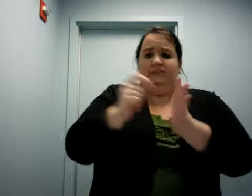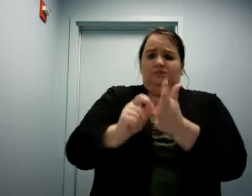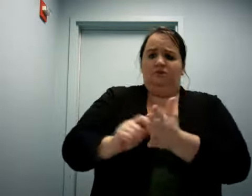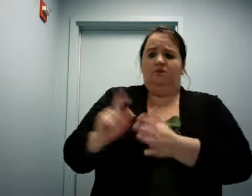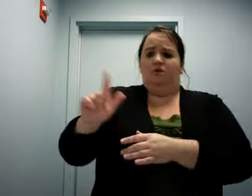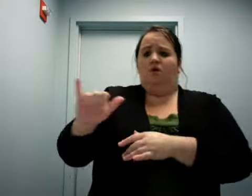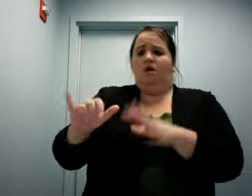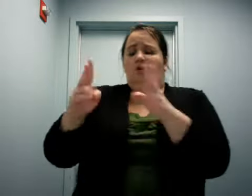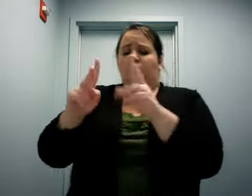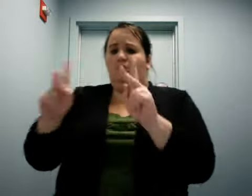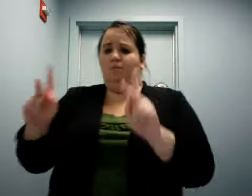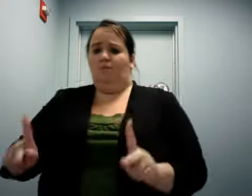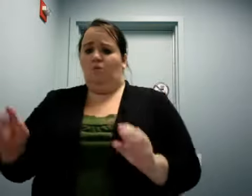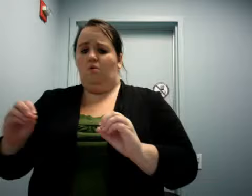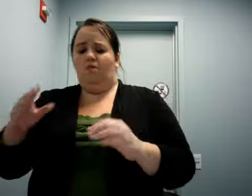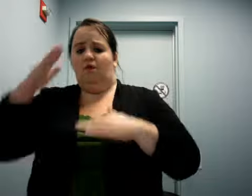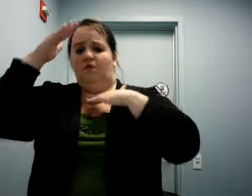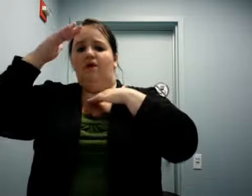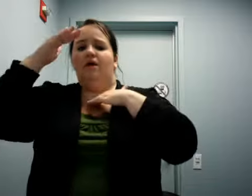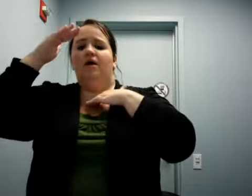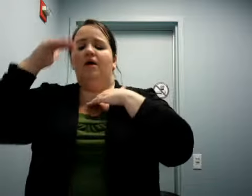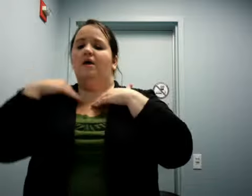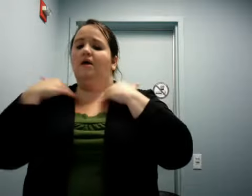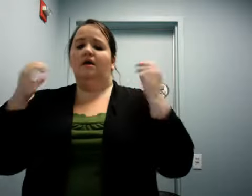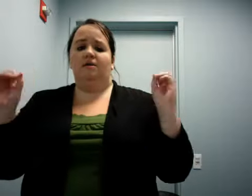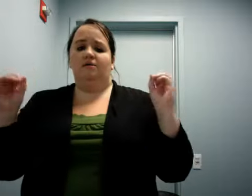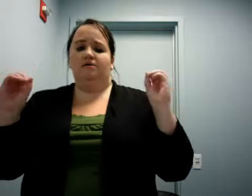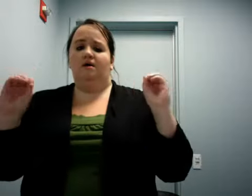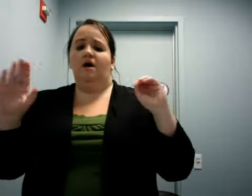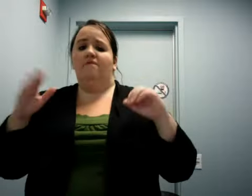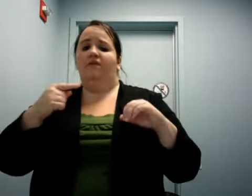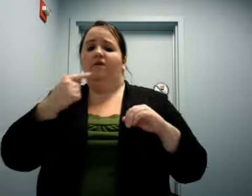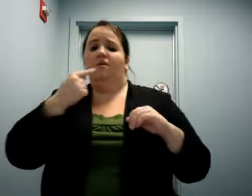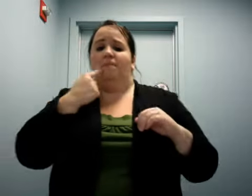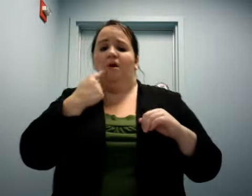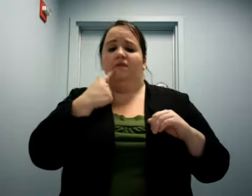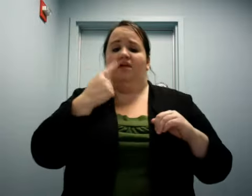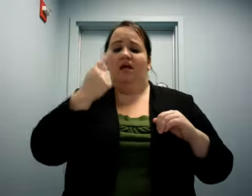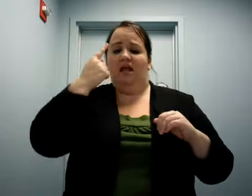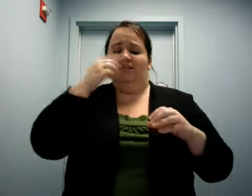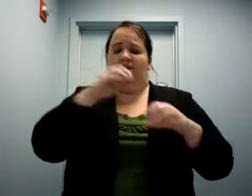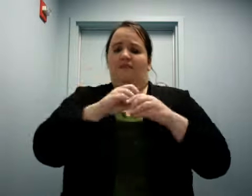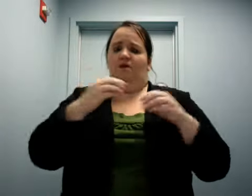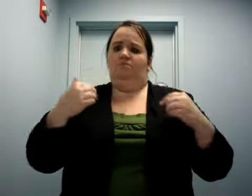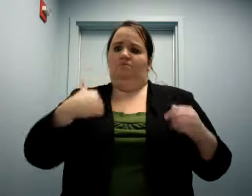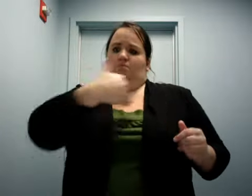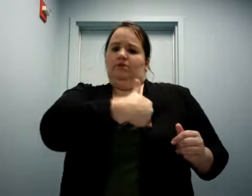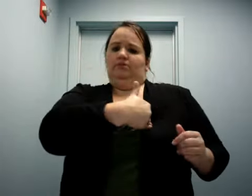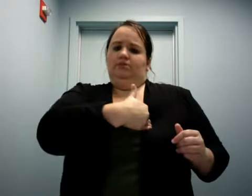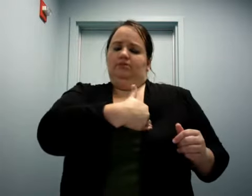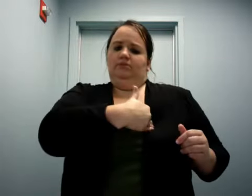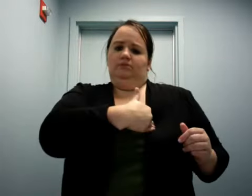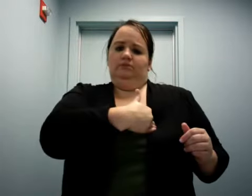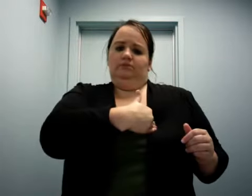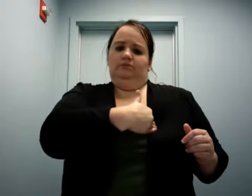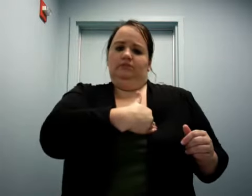heads, having their mouths and eyes in their breasts. Now I've laughed every time I've read this, and